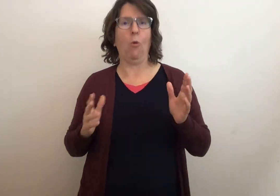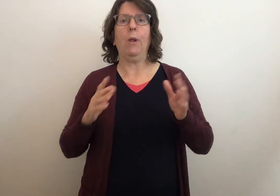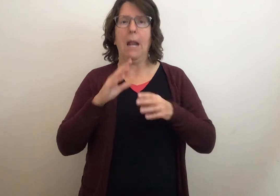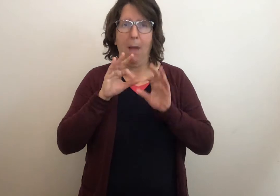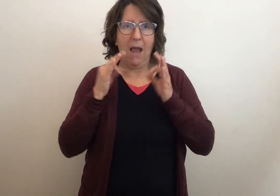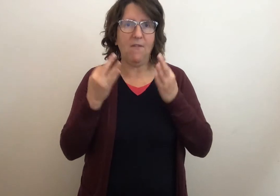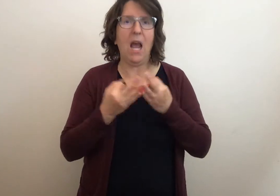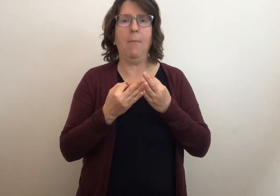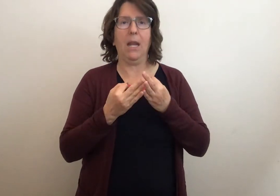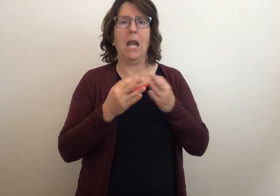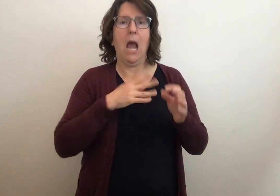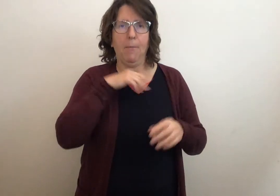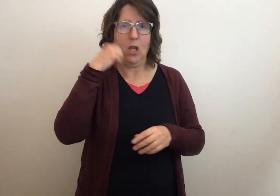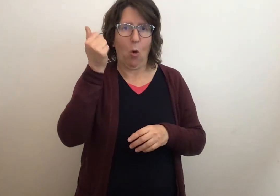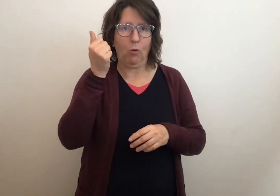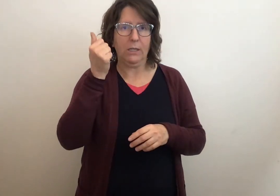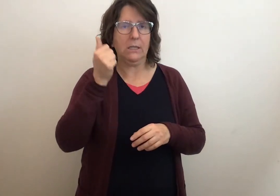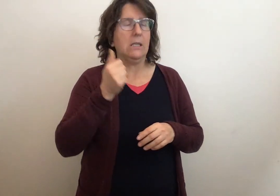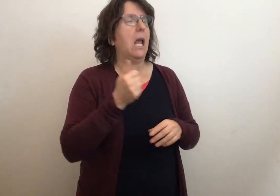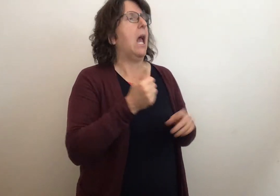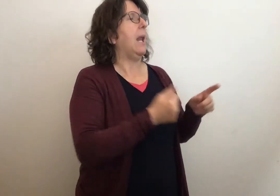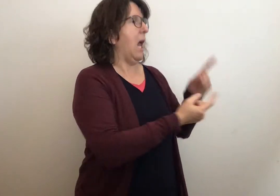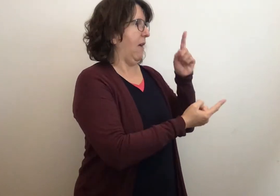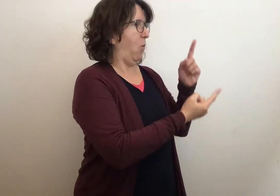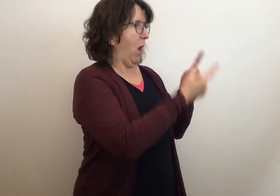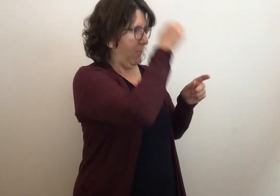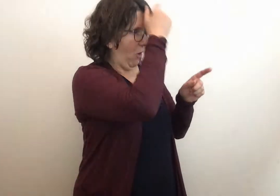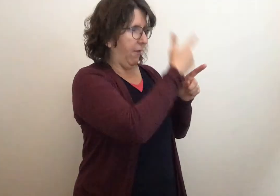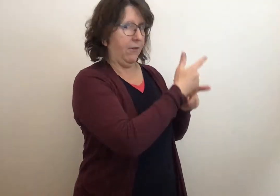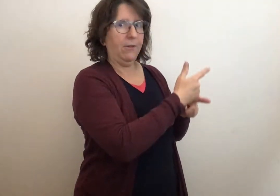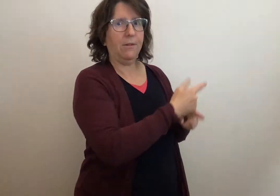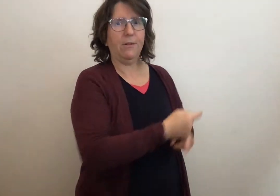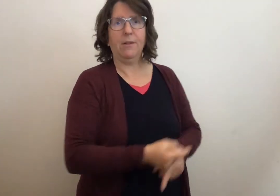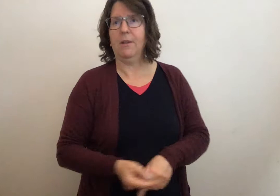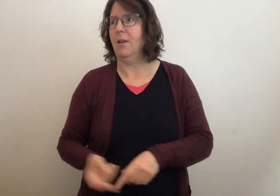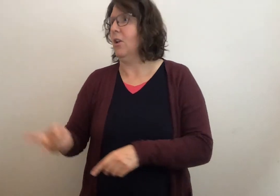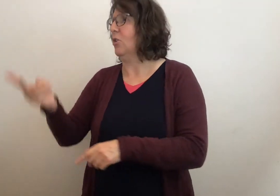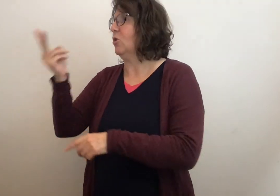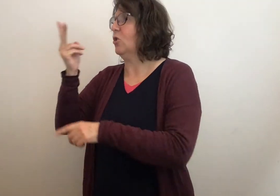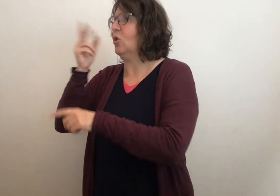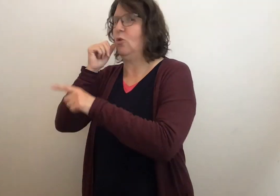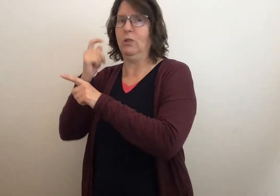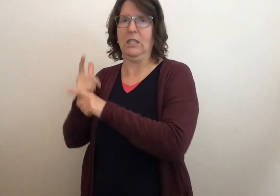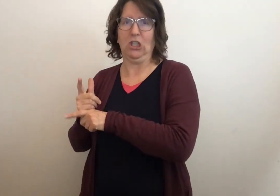So in my family, I'm the oldest, and I have one brother, two